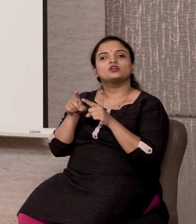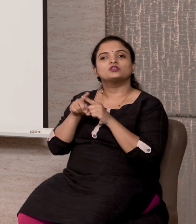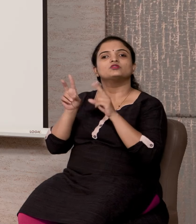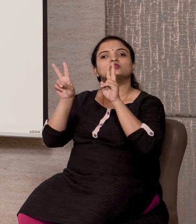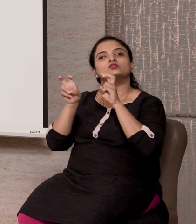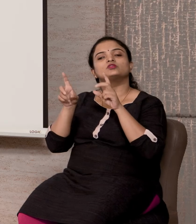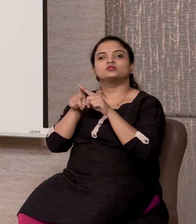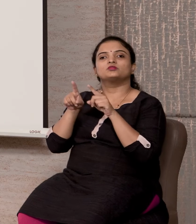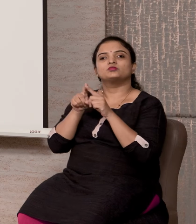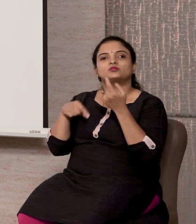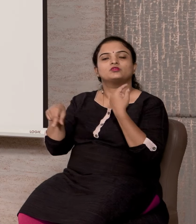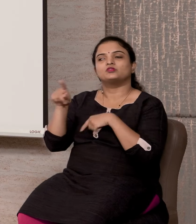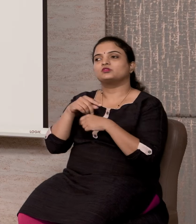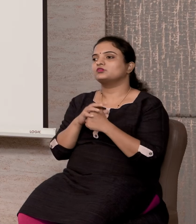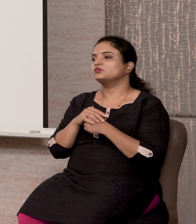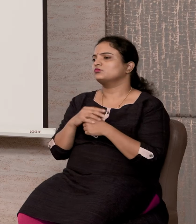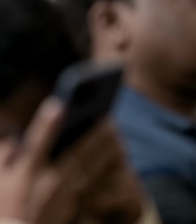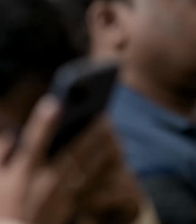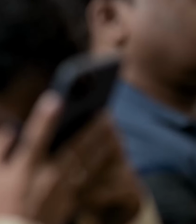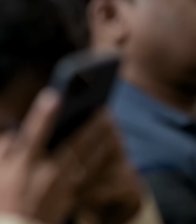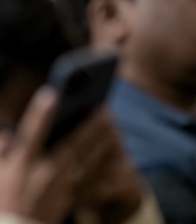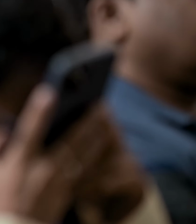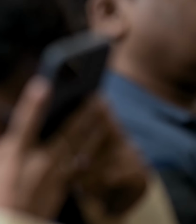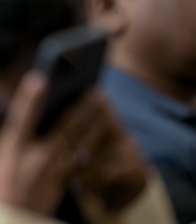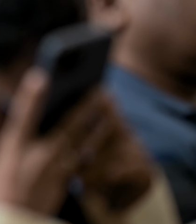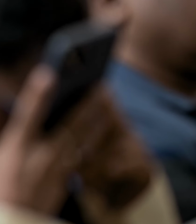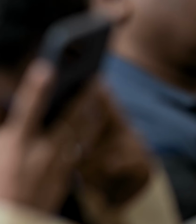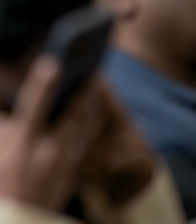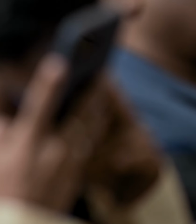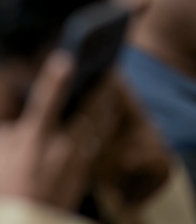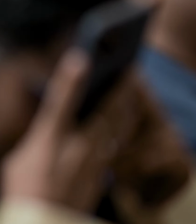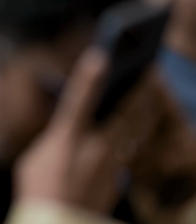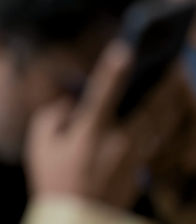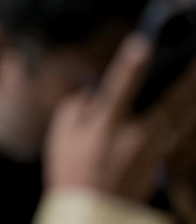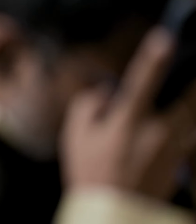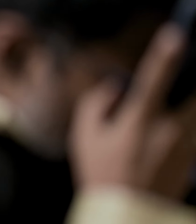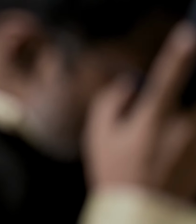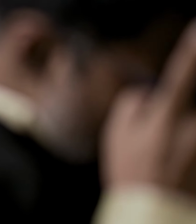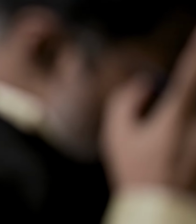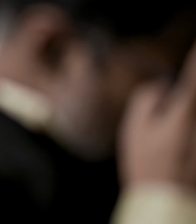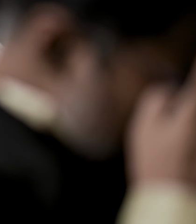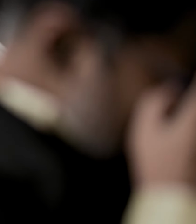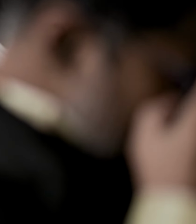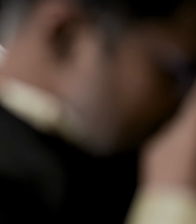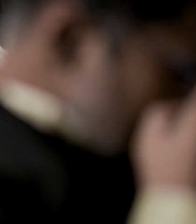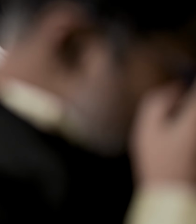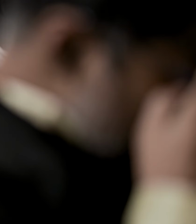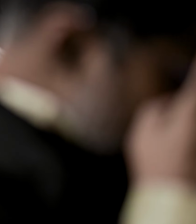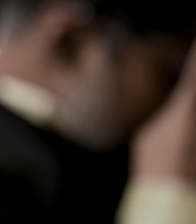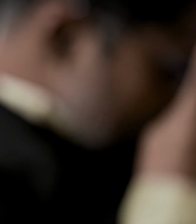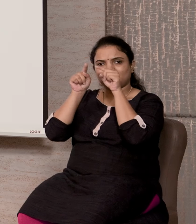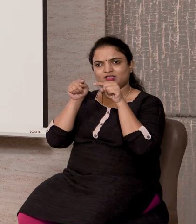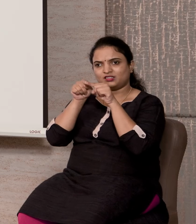of the whole course, right? So right from the beginning till the end of the course, there are rubrics, there are quizzes around accessibility. The apps that they develop as a part of